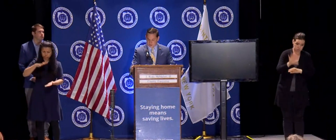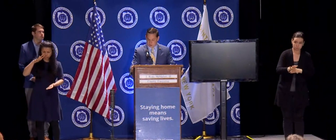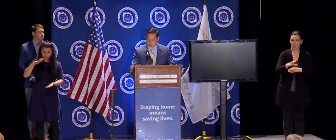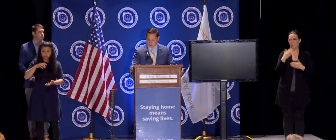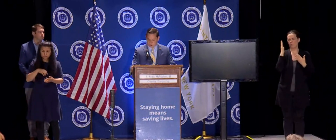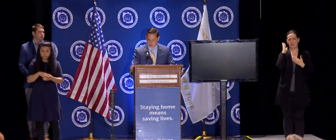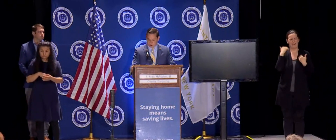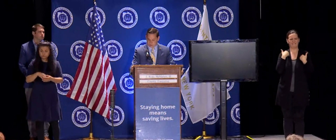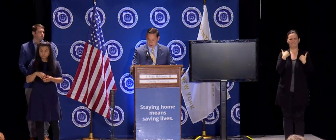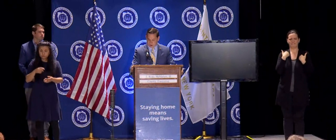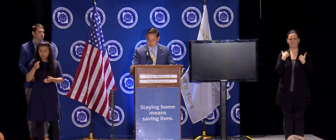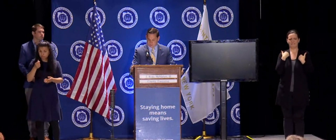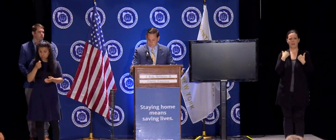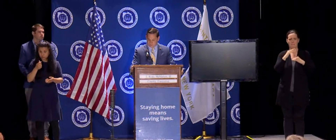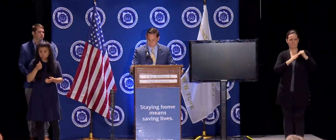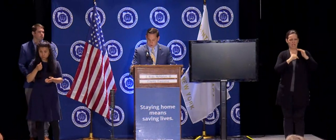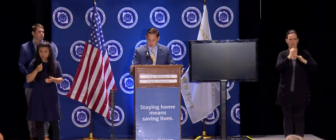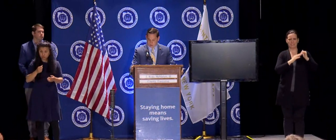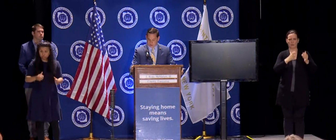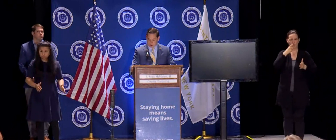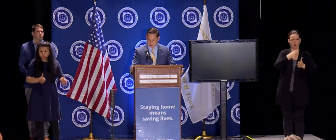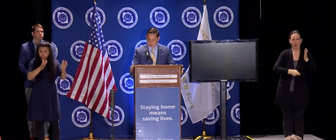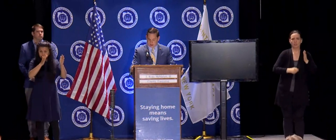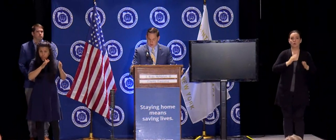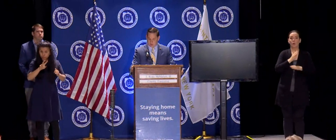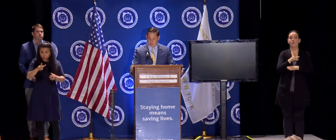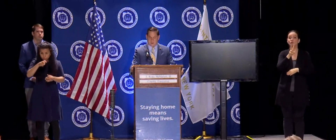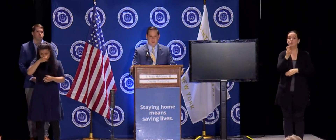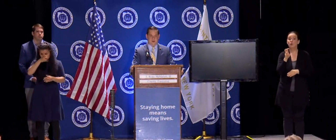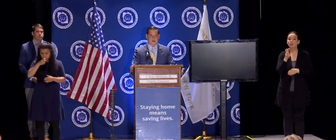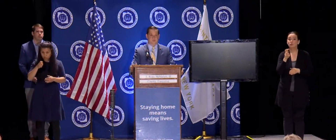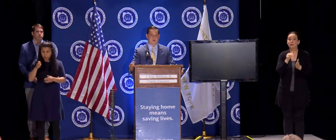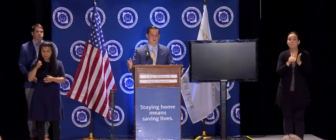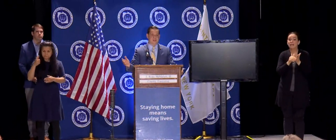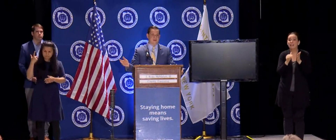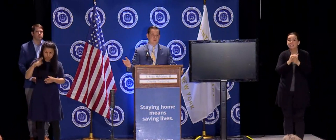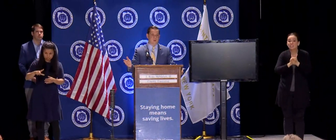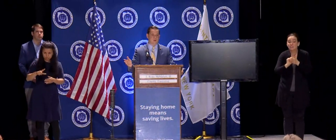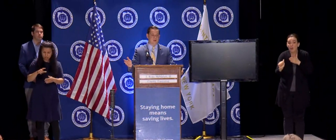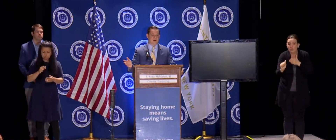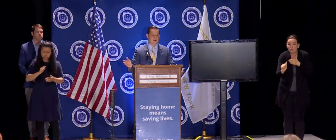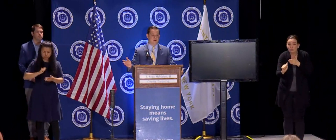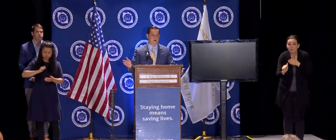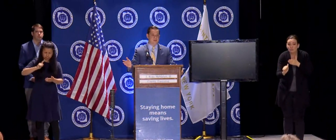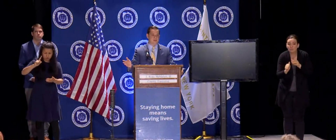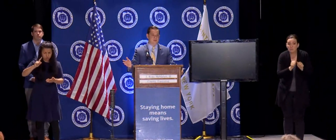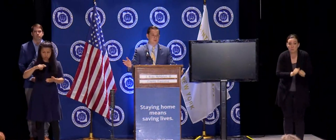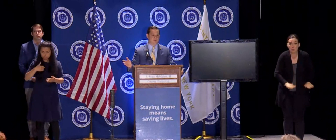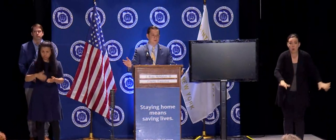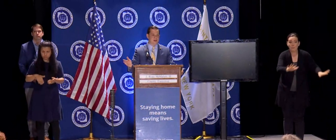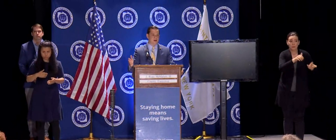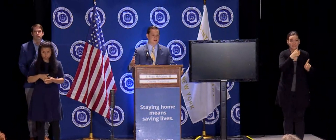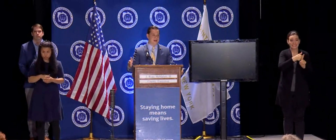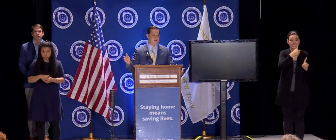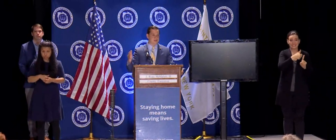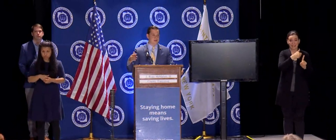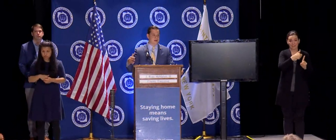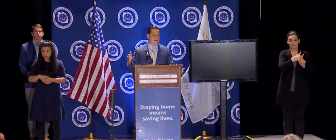building costs alone of over $200 million. We're talking about a property that has produced that essentially would